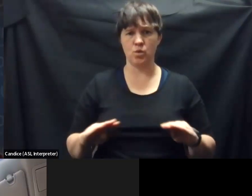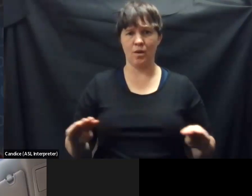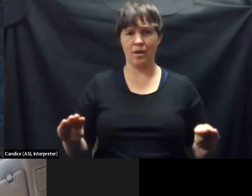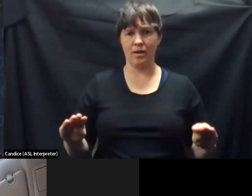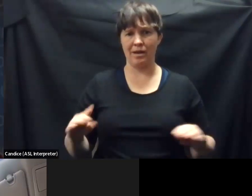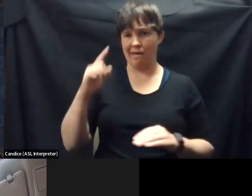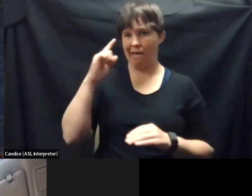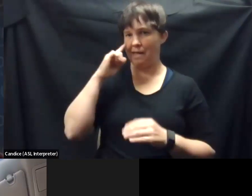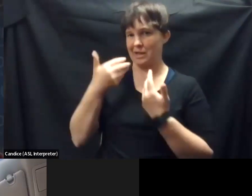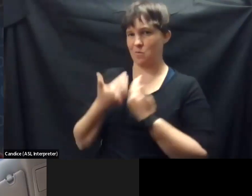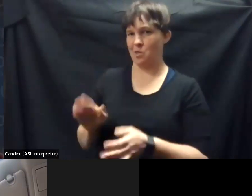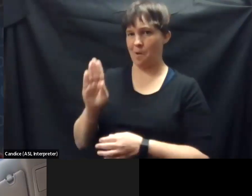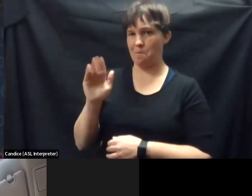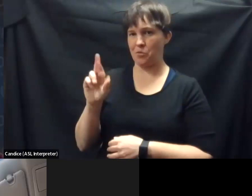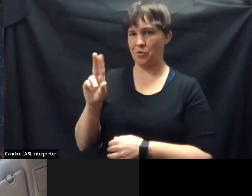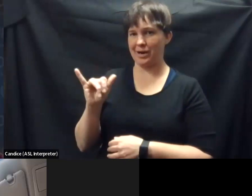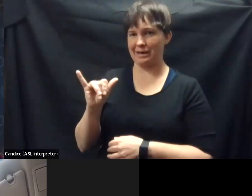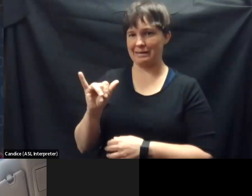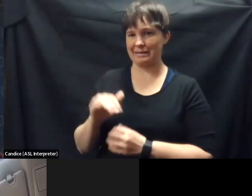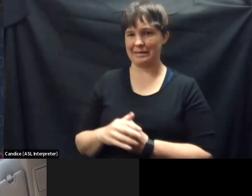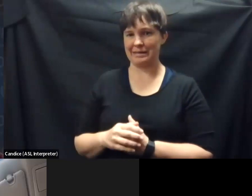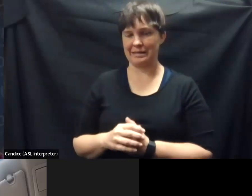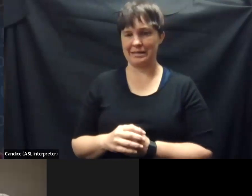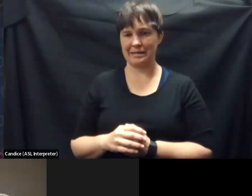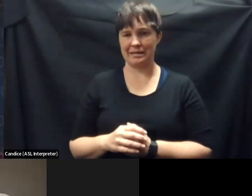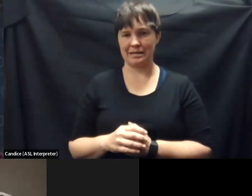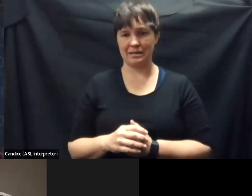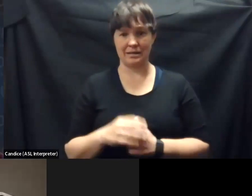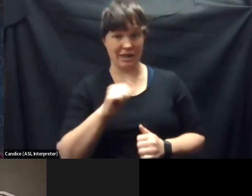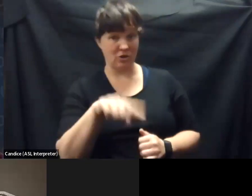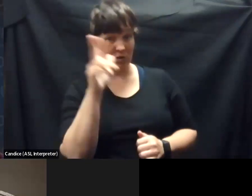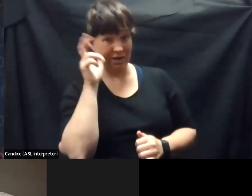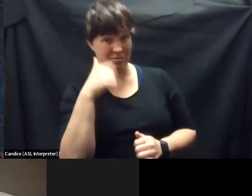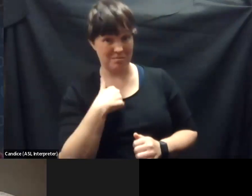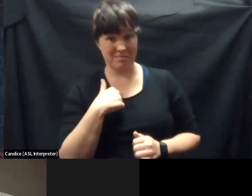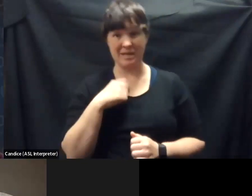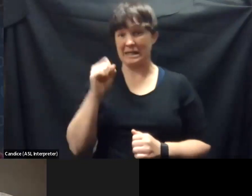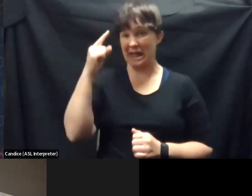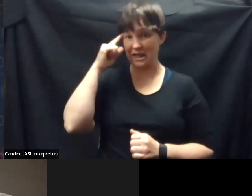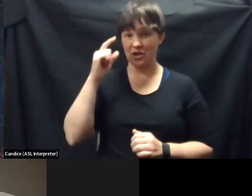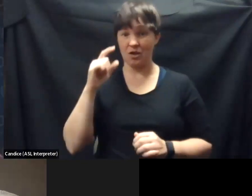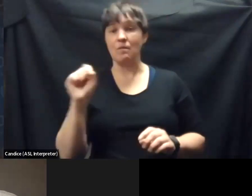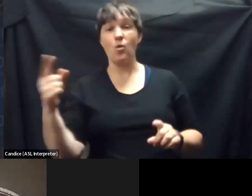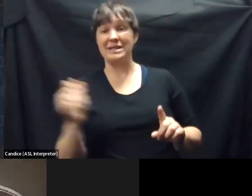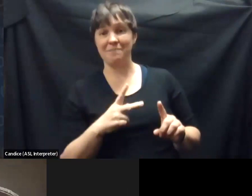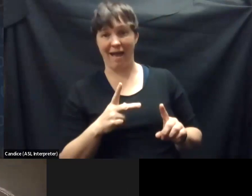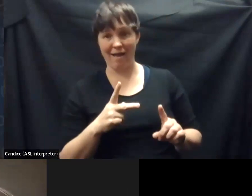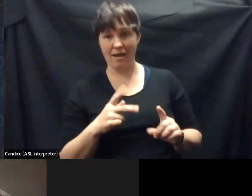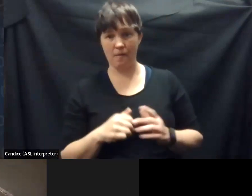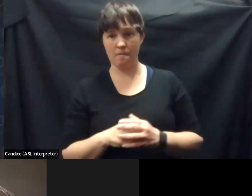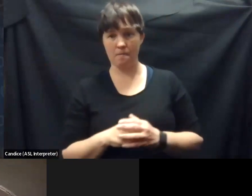I think we might have lost Brady there. Can you guys hear me? Yes, I think so. Oh, he's back.